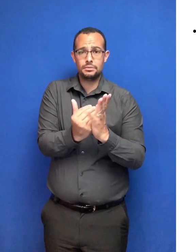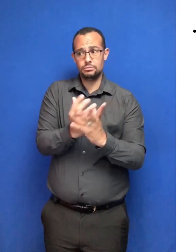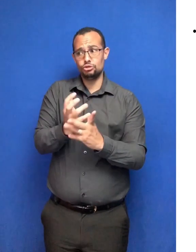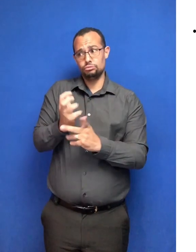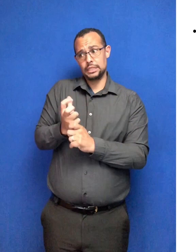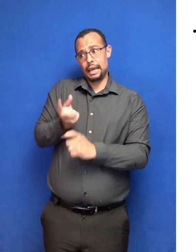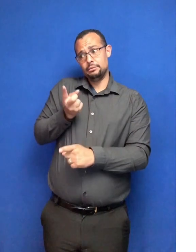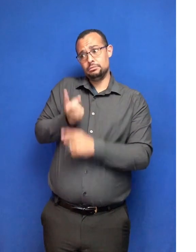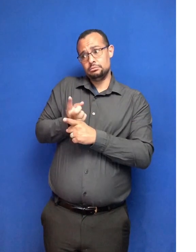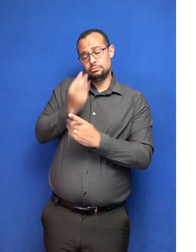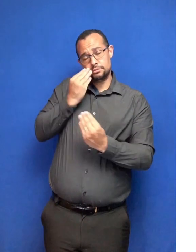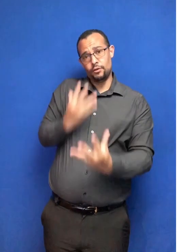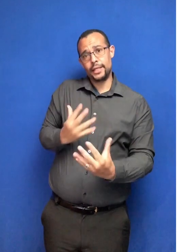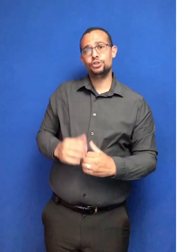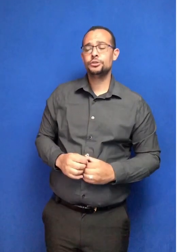information.